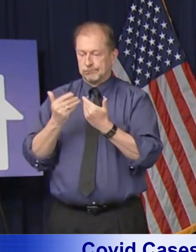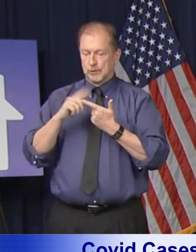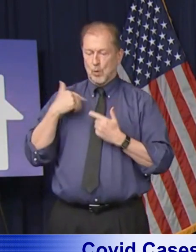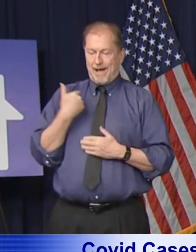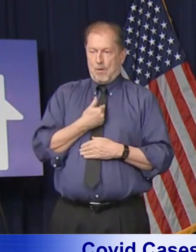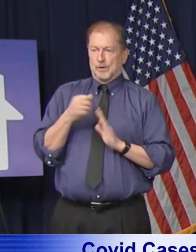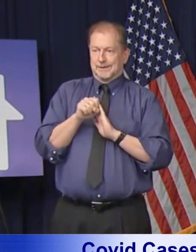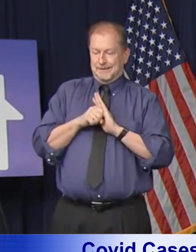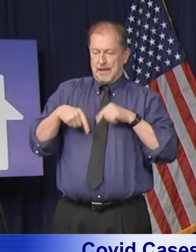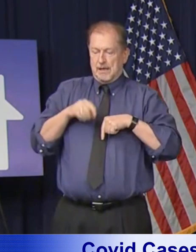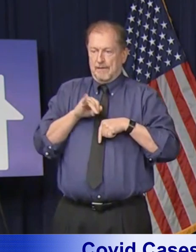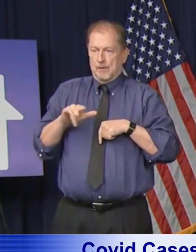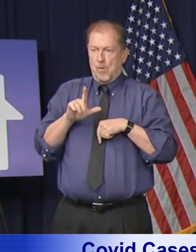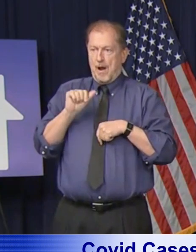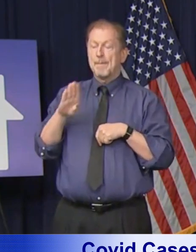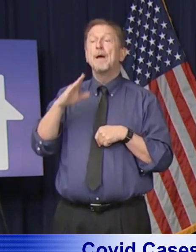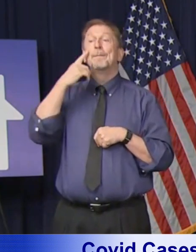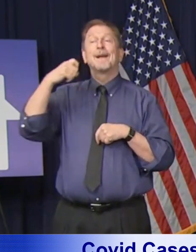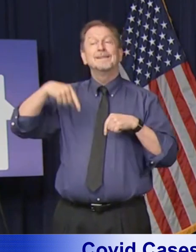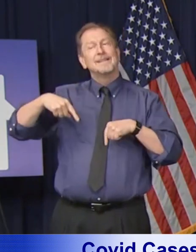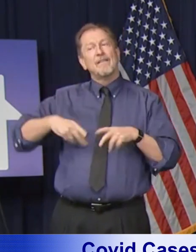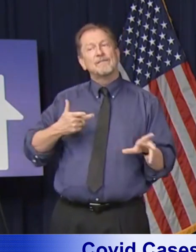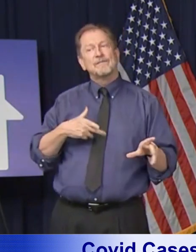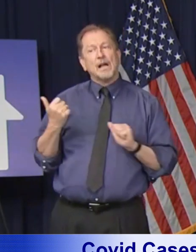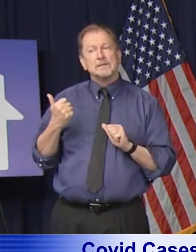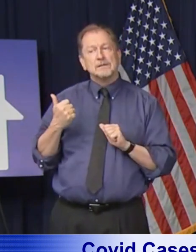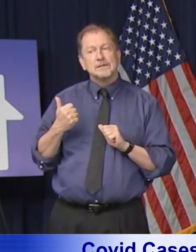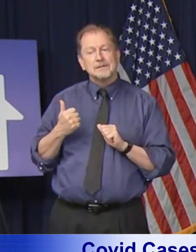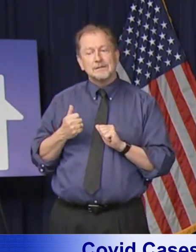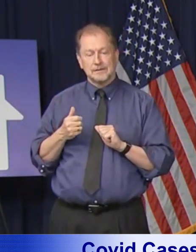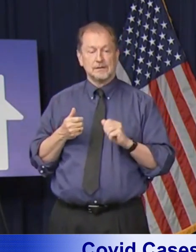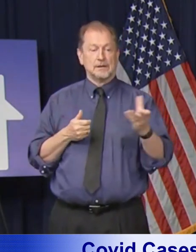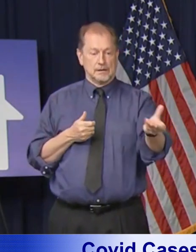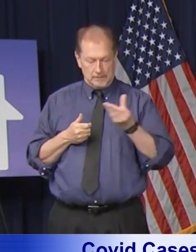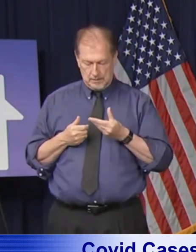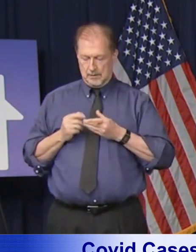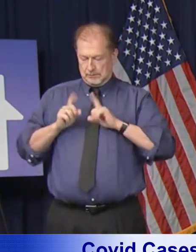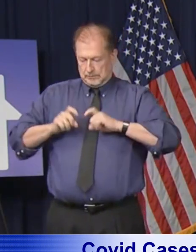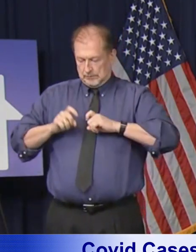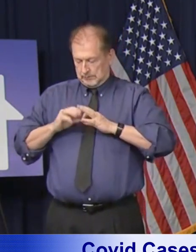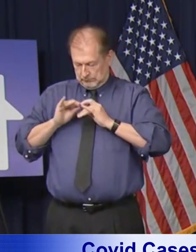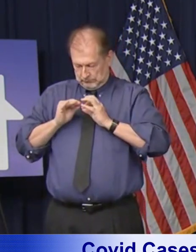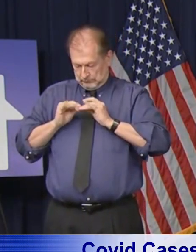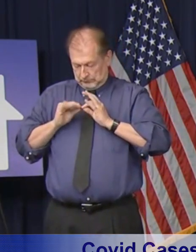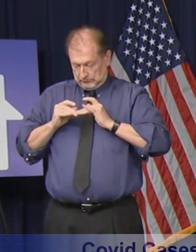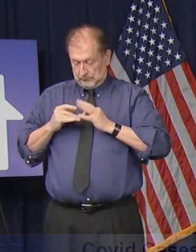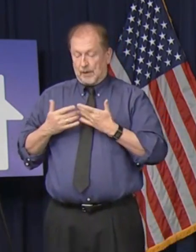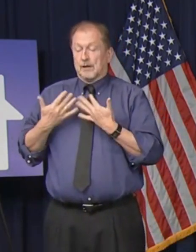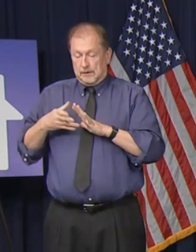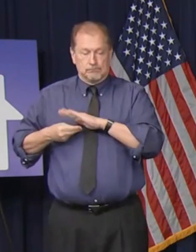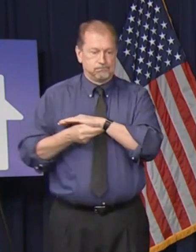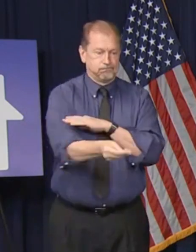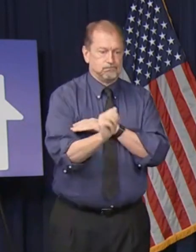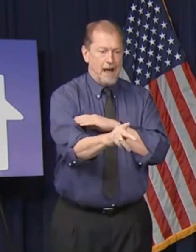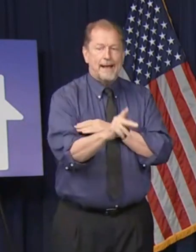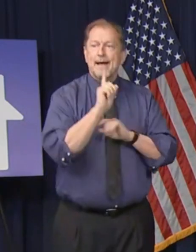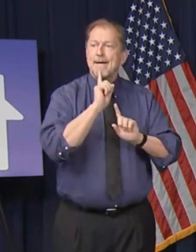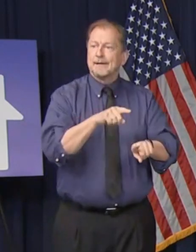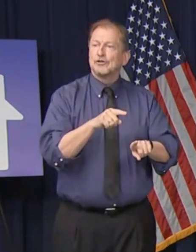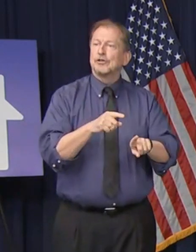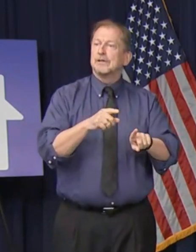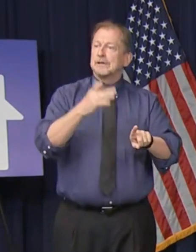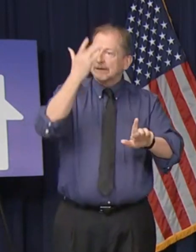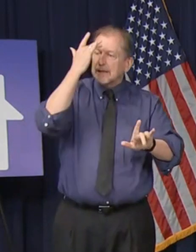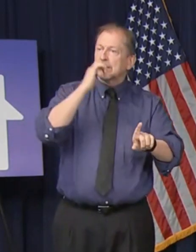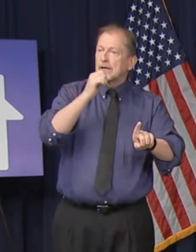because we actually are the fastest game in town in terms of the turnaround. And so we know the results of those tests are critical in order